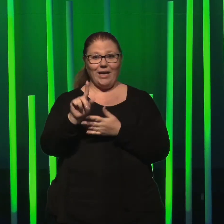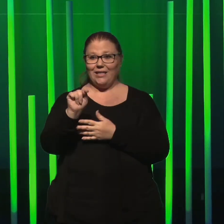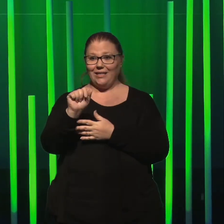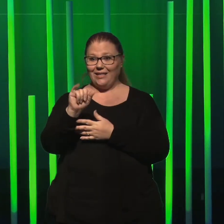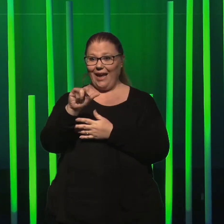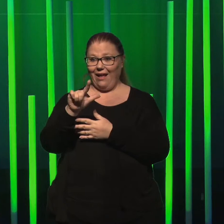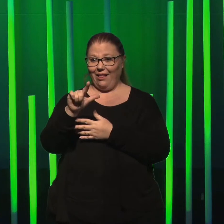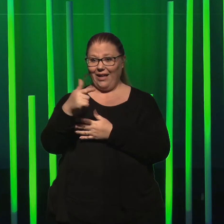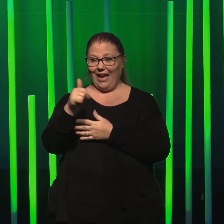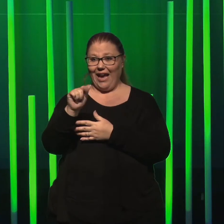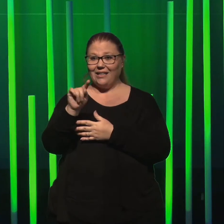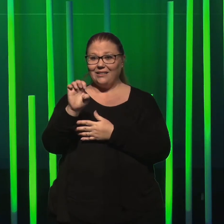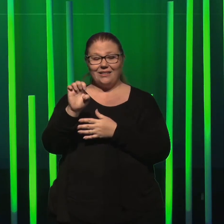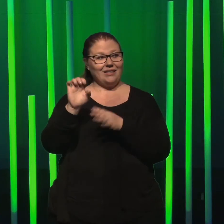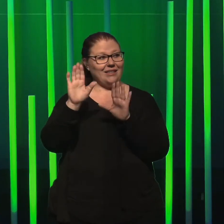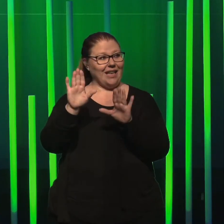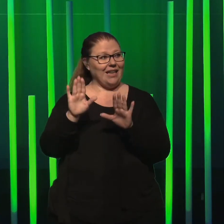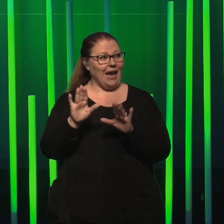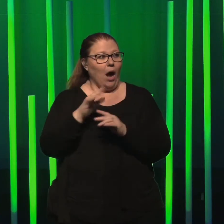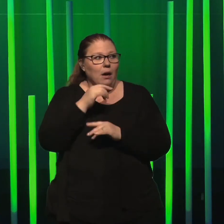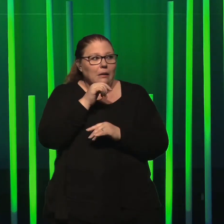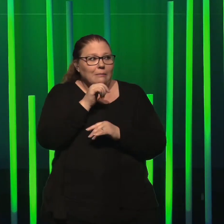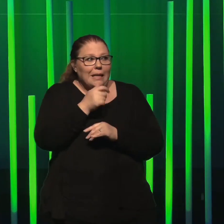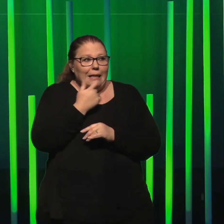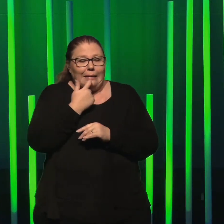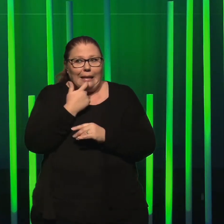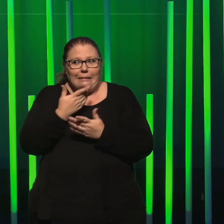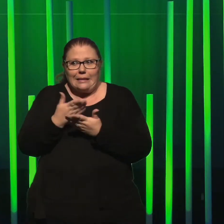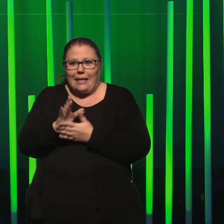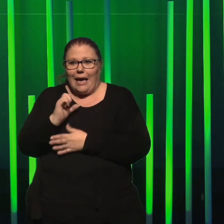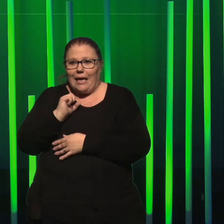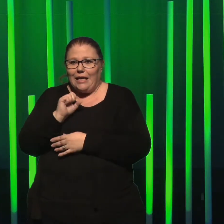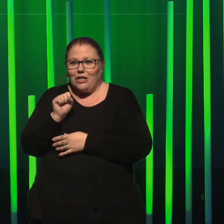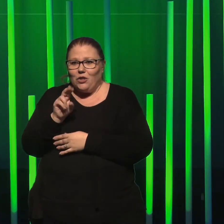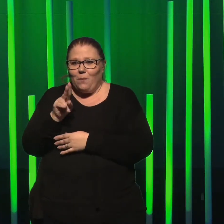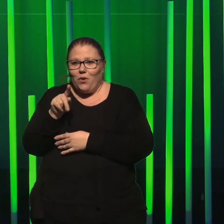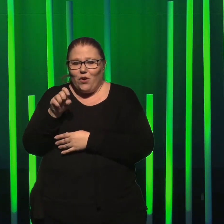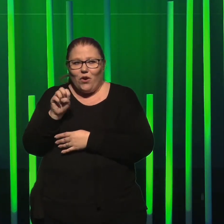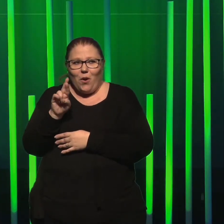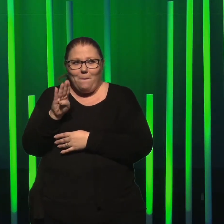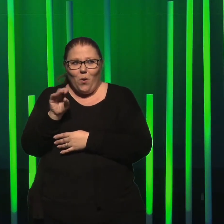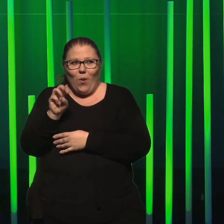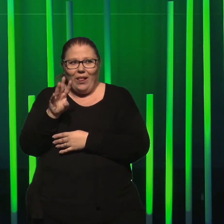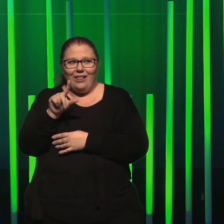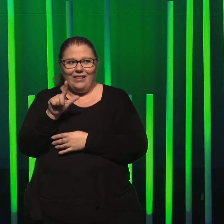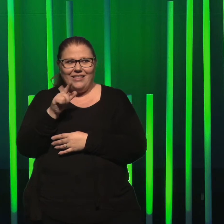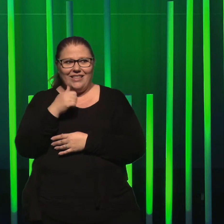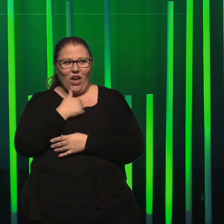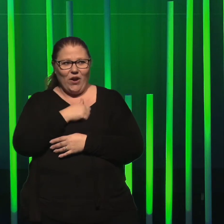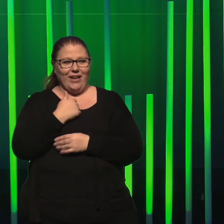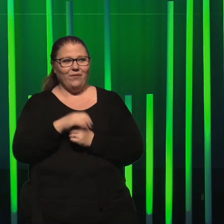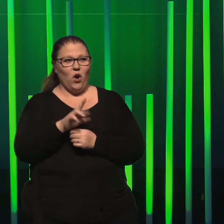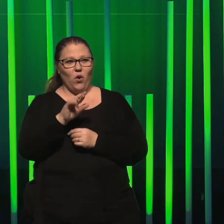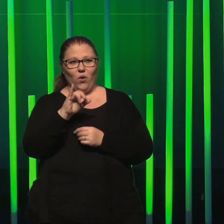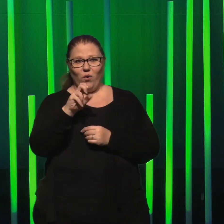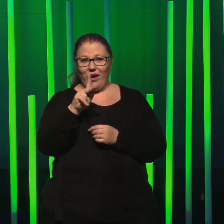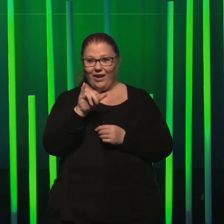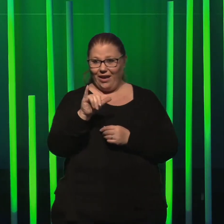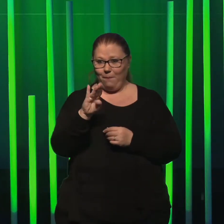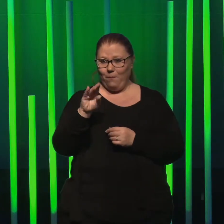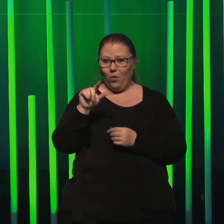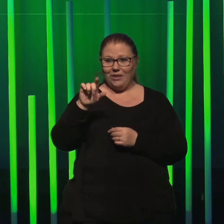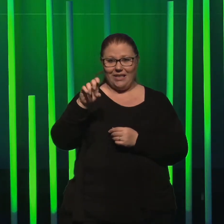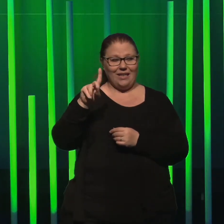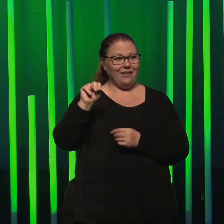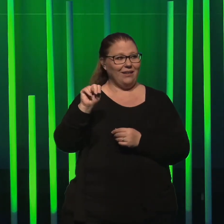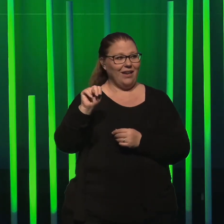Super Bowl Sunday. Oh, I'm not allowed to say Super Bowl Sunday, sorry. Tailgate Sunday. And Ricky Bolden, my friend, is going to be here